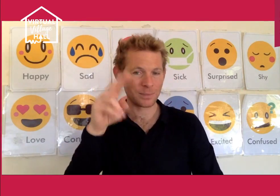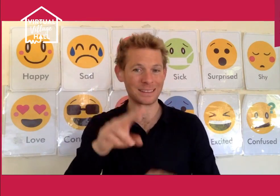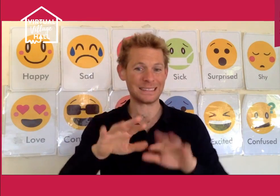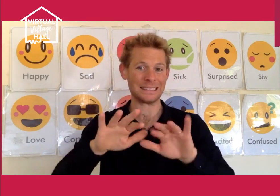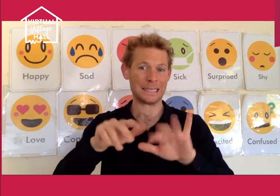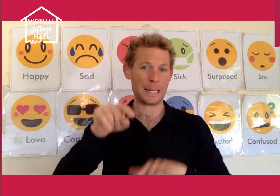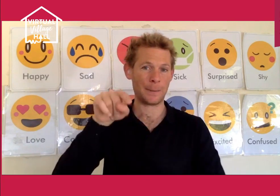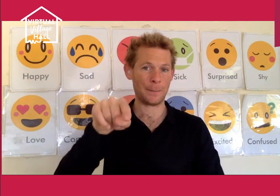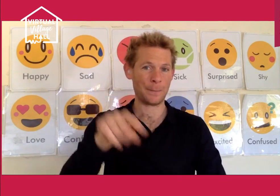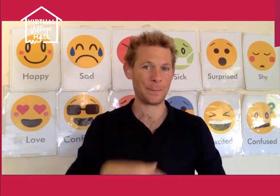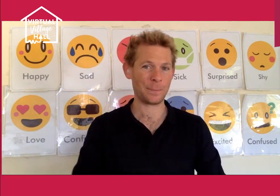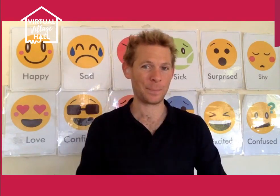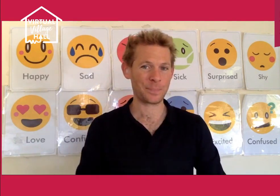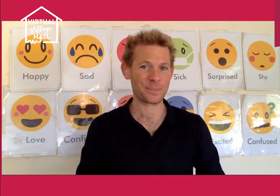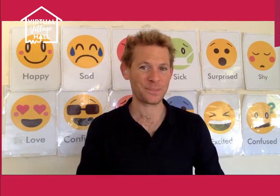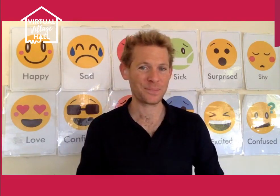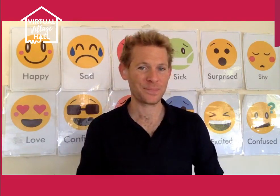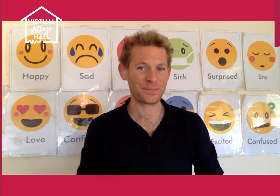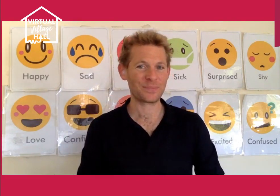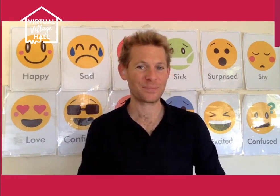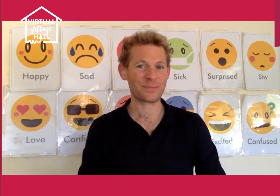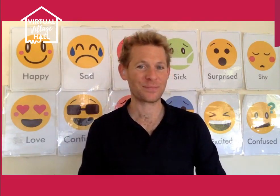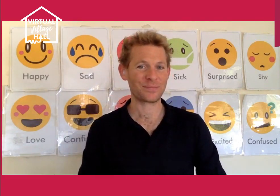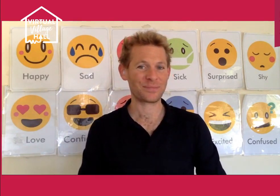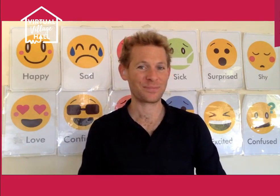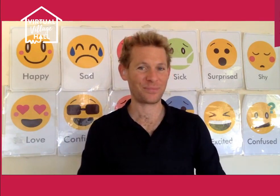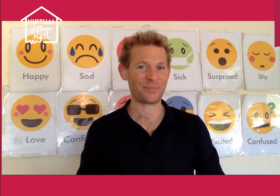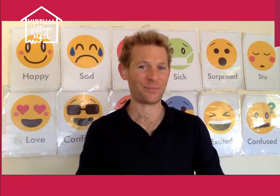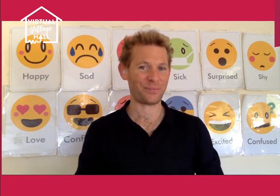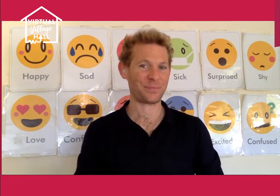to concentrate really hard and see if you can type the name into the chat box.